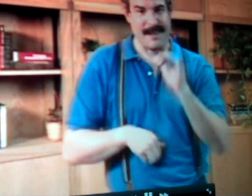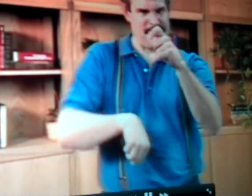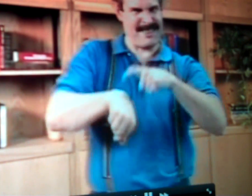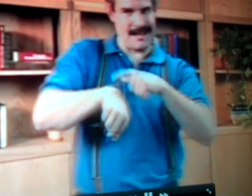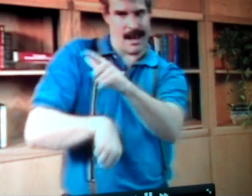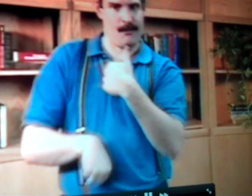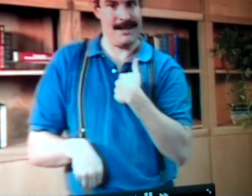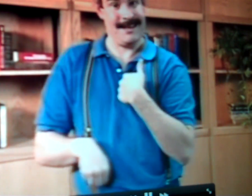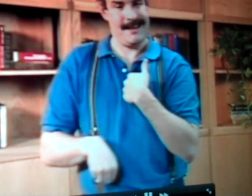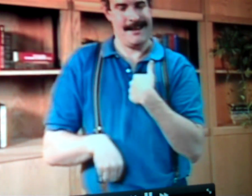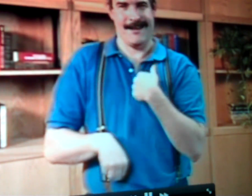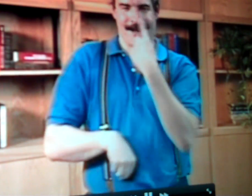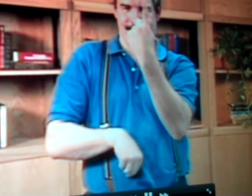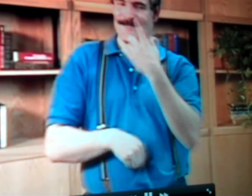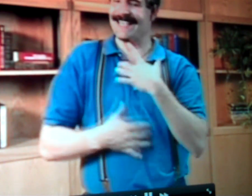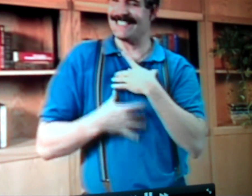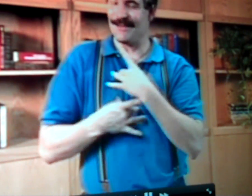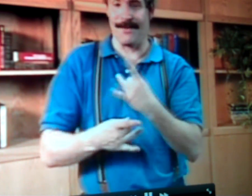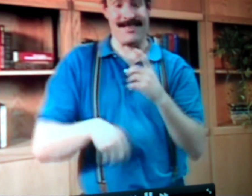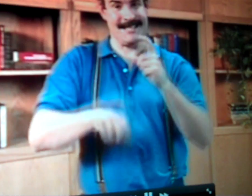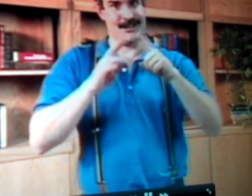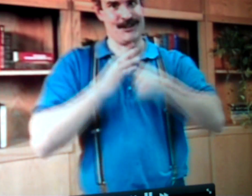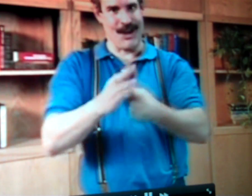actually learned some sign language.